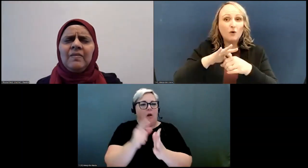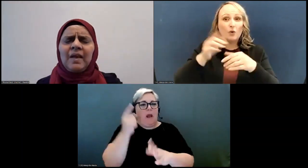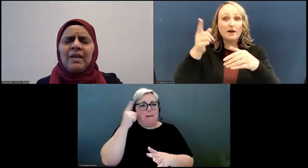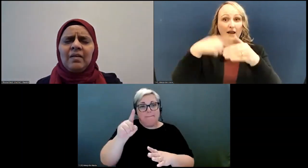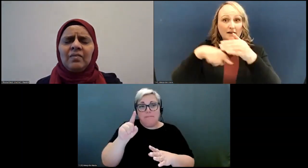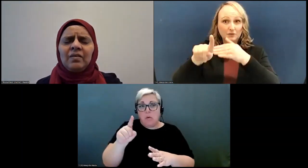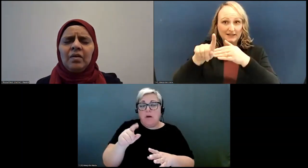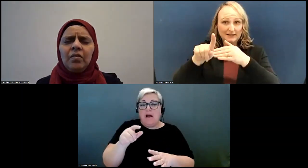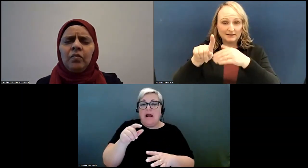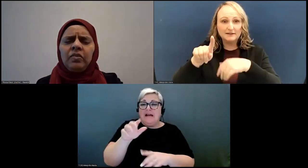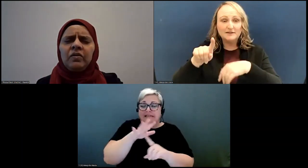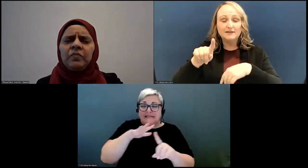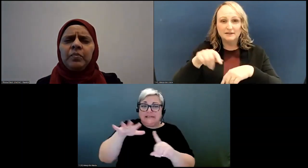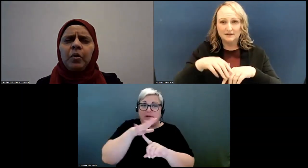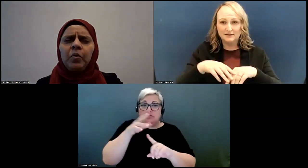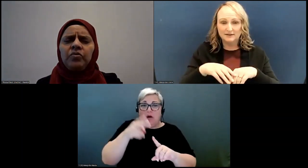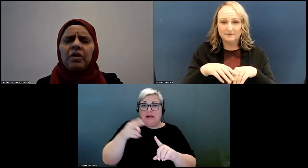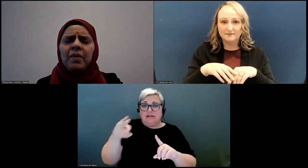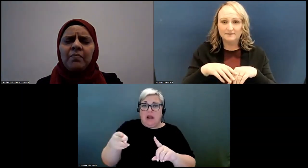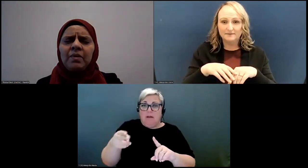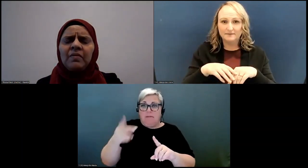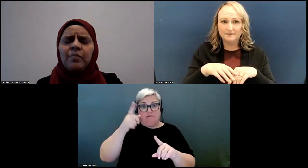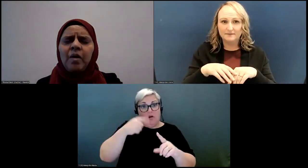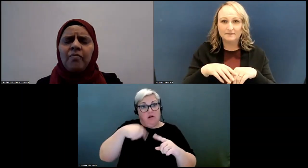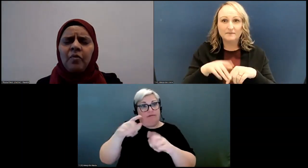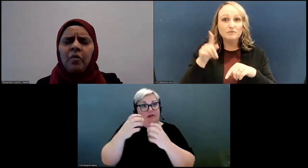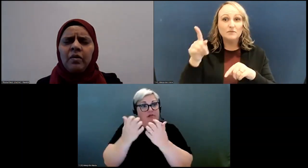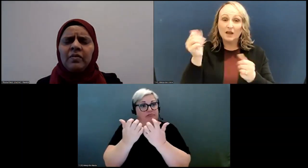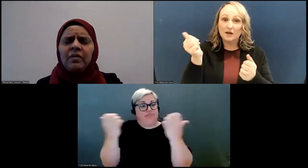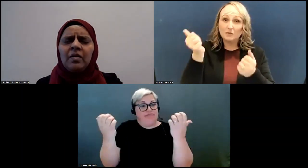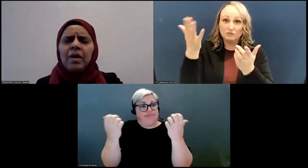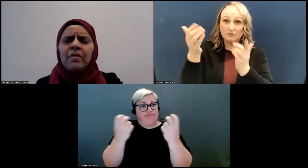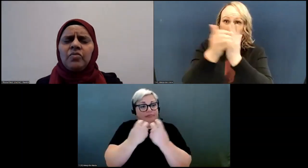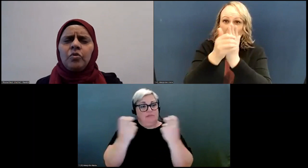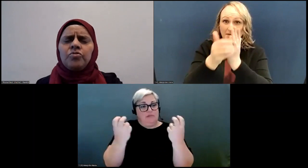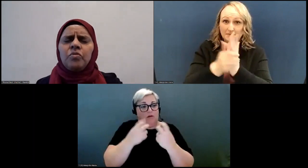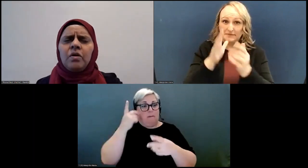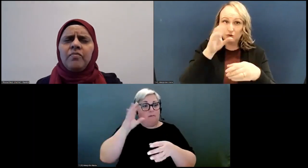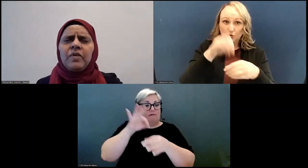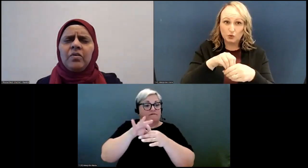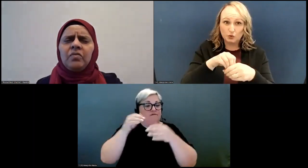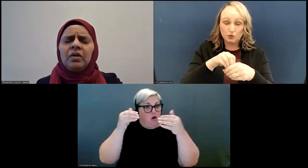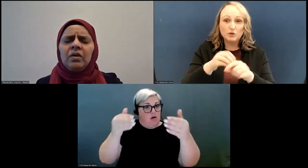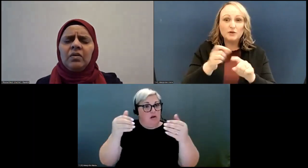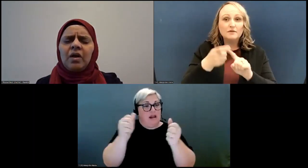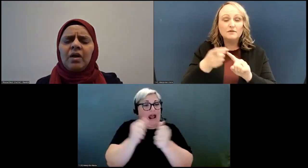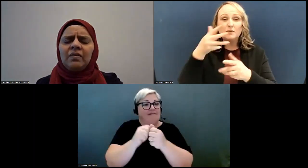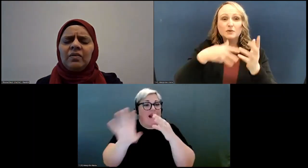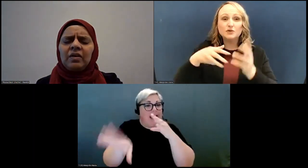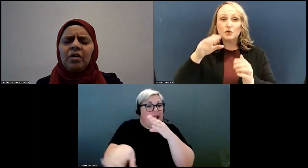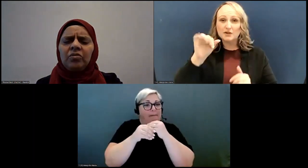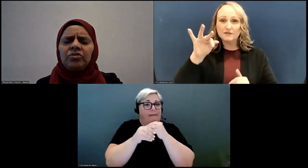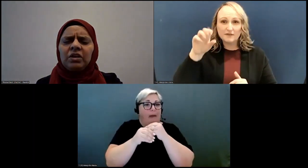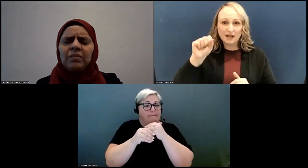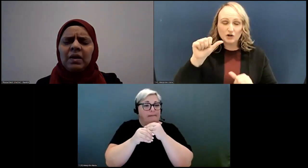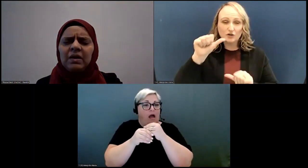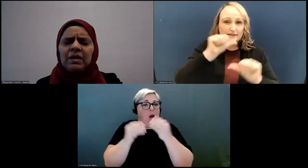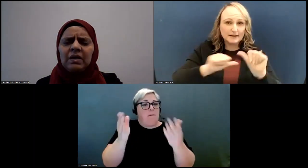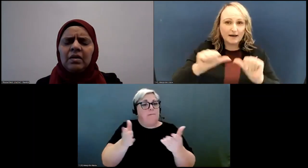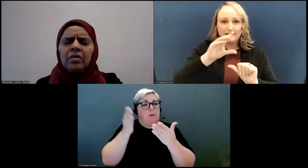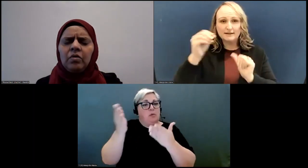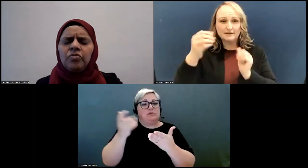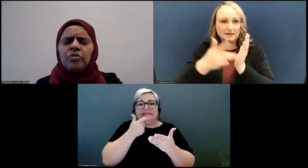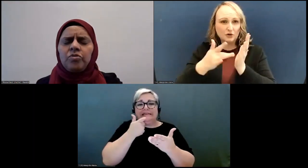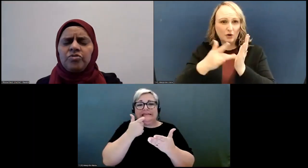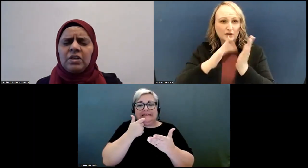in the Senate with its proposed amendments brought forth by the Social Affairs, Science and Technology